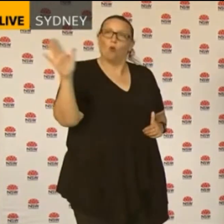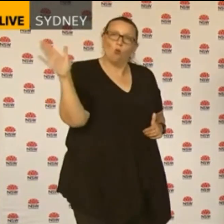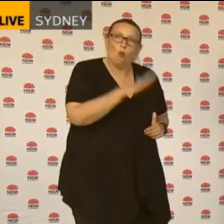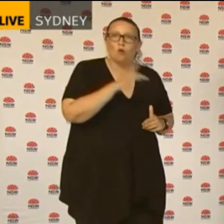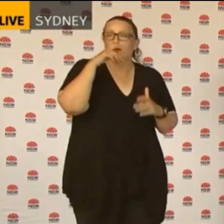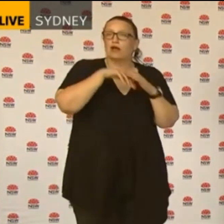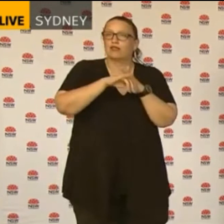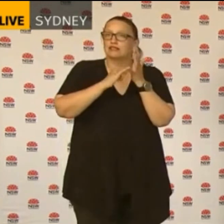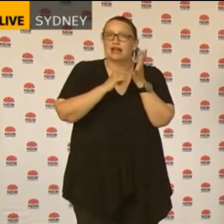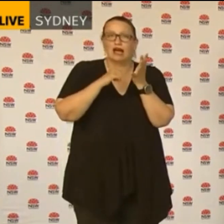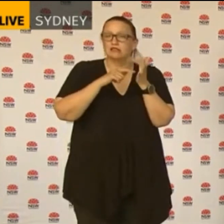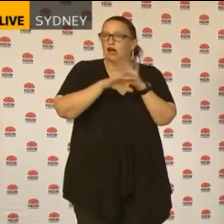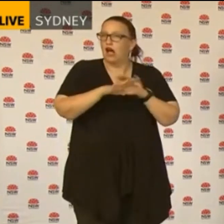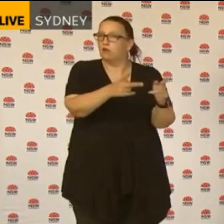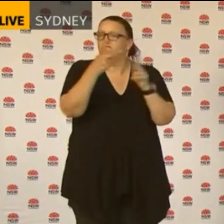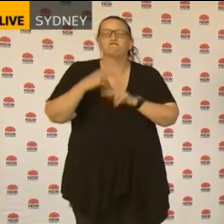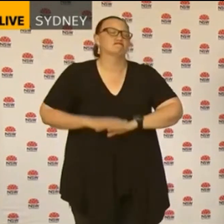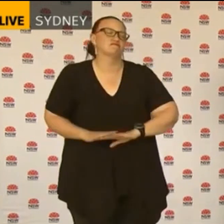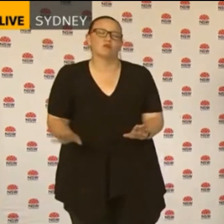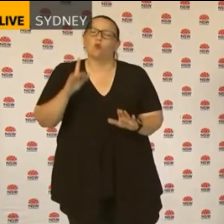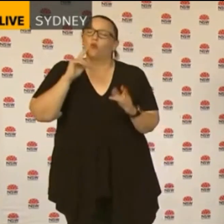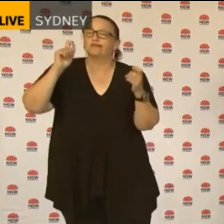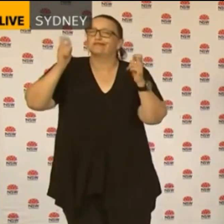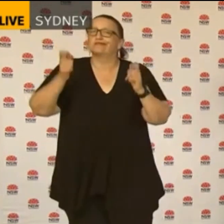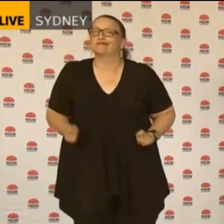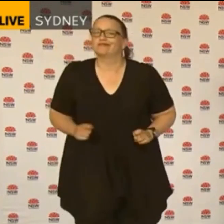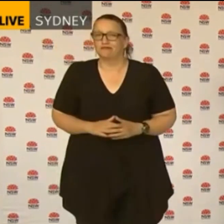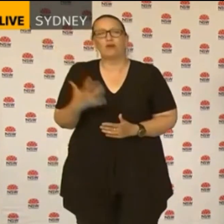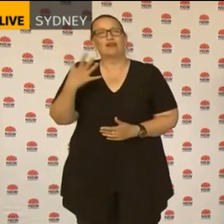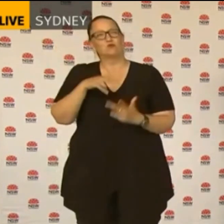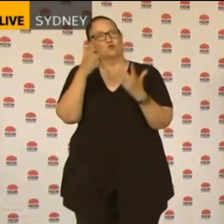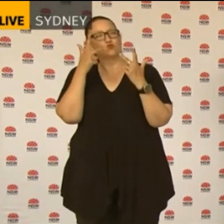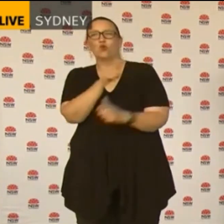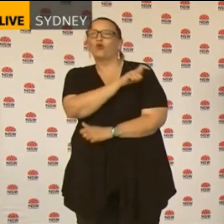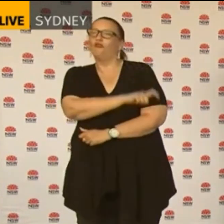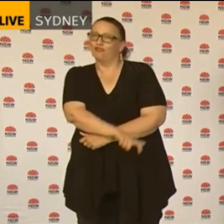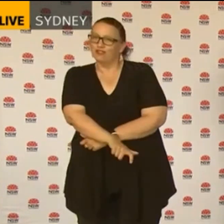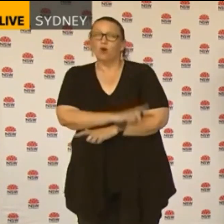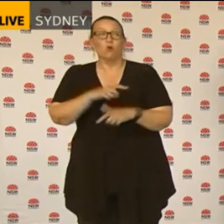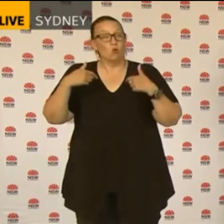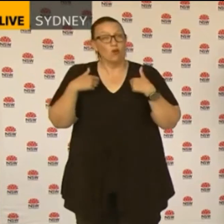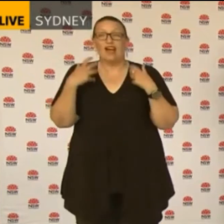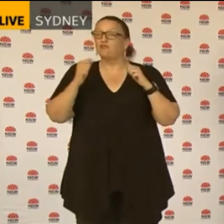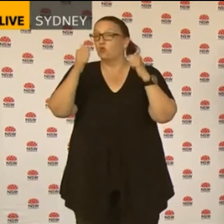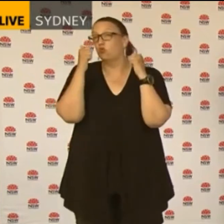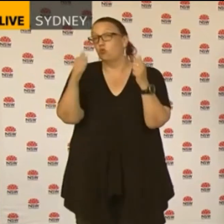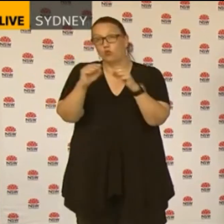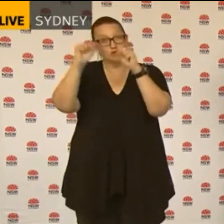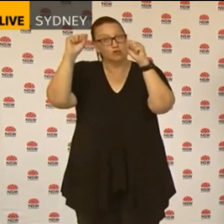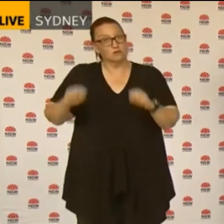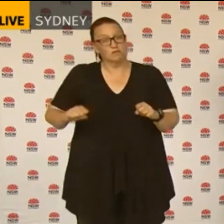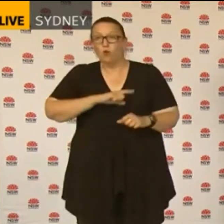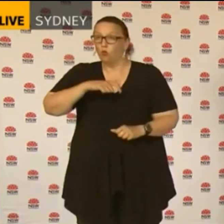as few people as possible, and we also need to demonstrate confidence in our system and also confidence in the community to be able to follow the